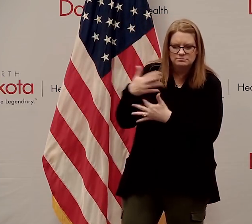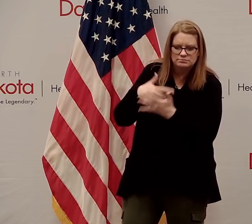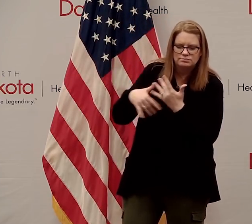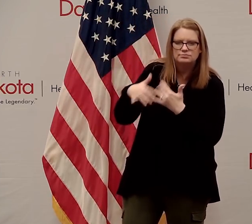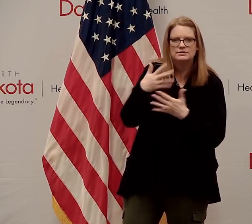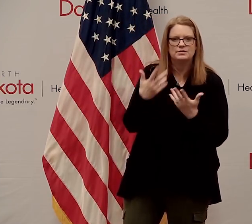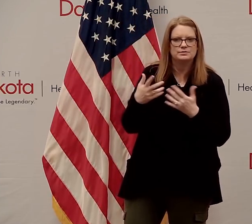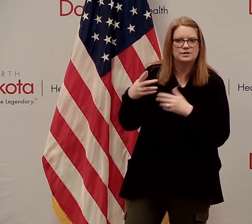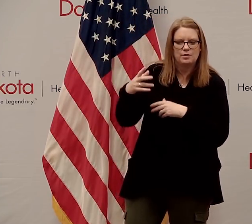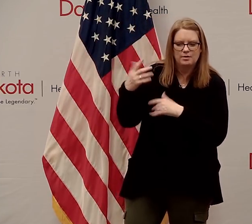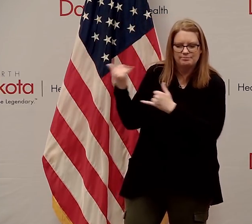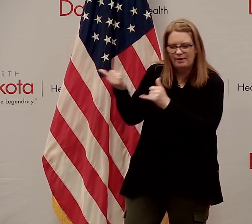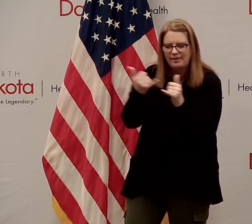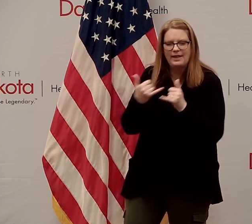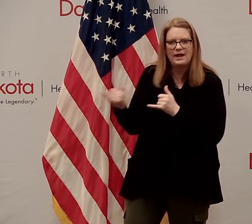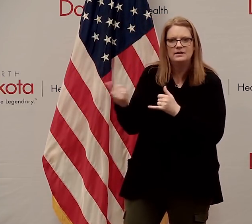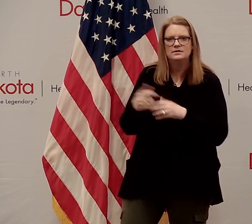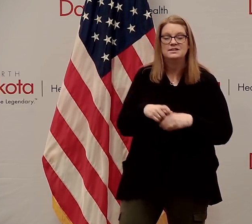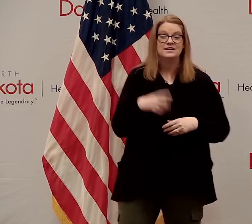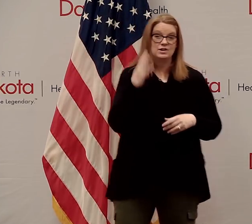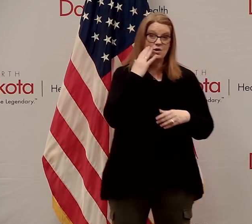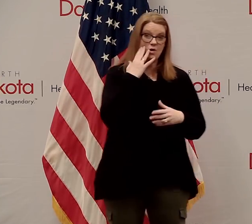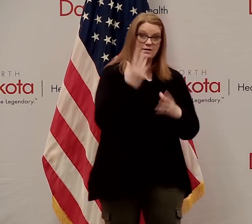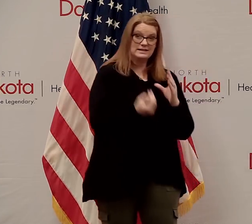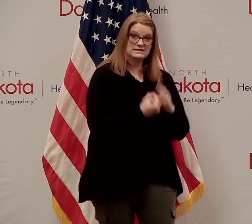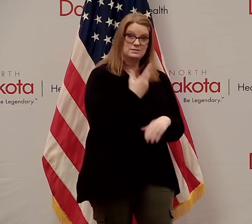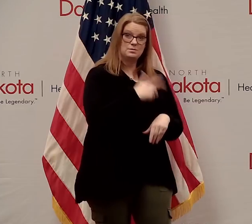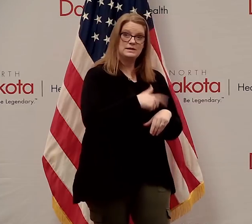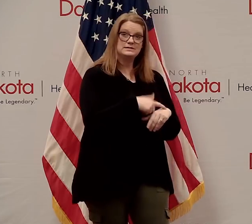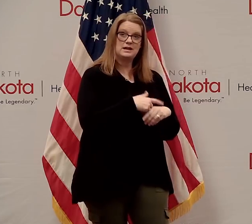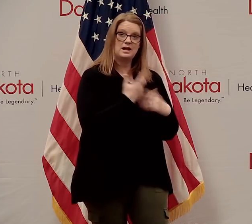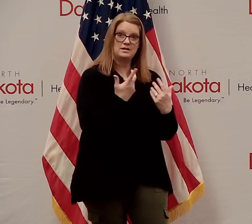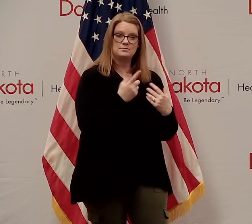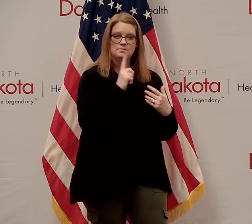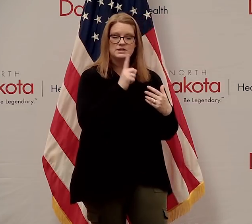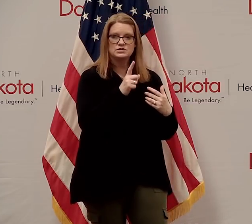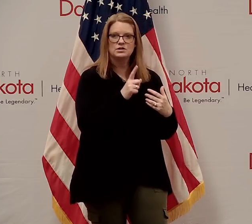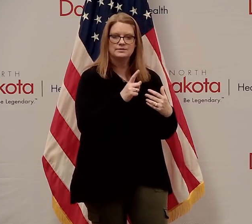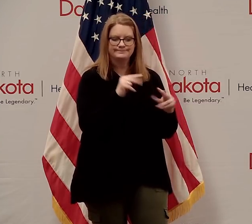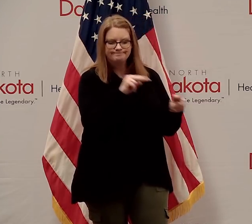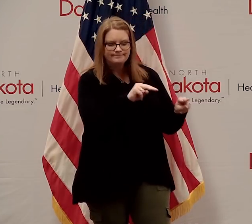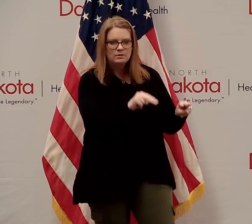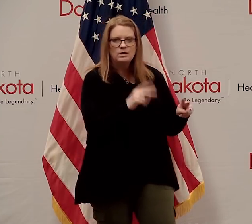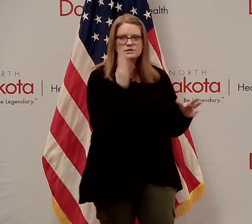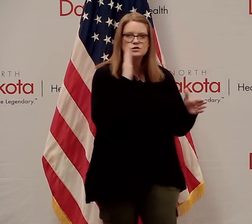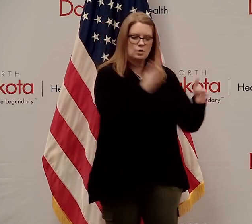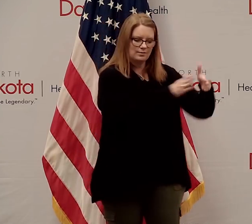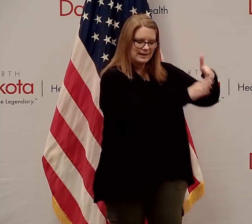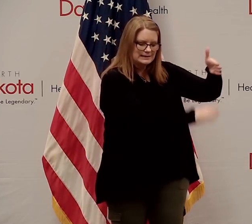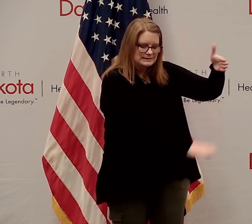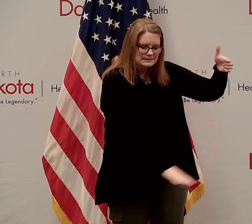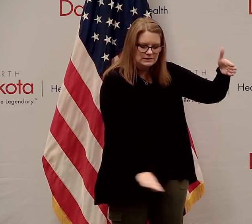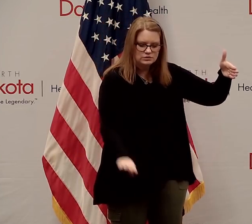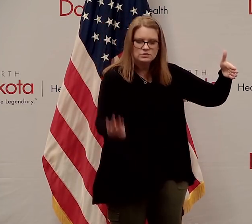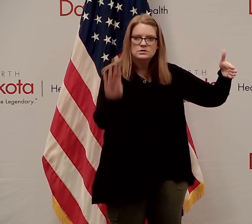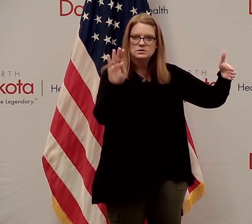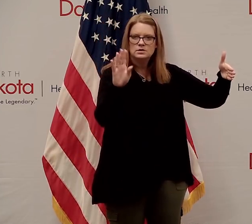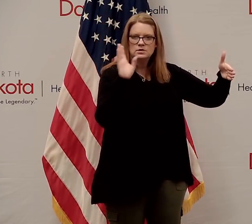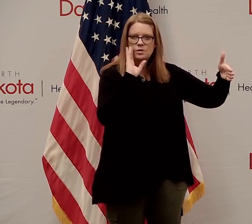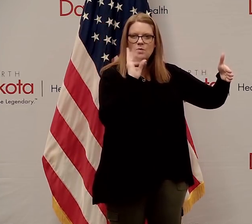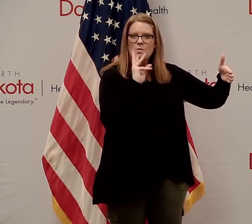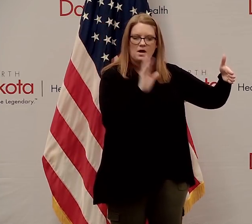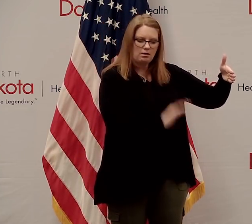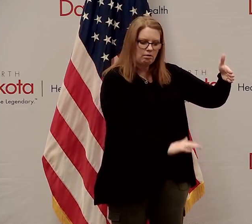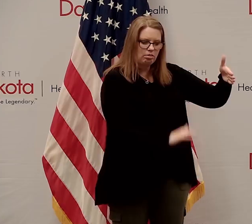year. There's always a danger in the springtime in North Dakota that you might have ditches or low areas that accumulate water that could be dangerous.